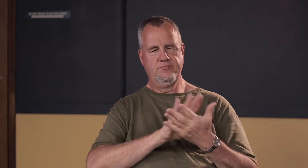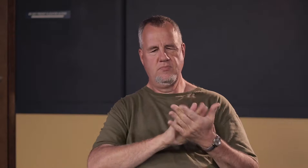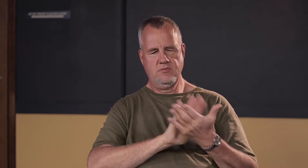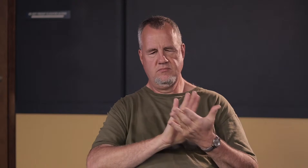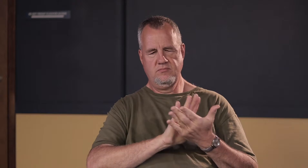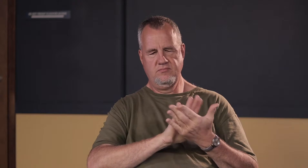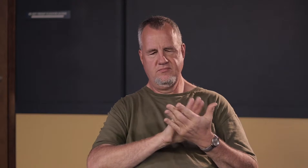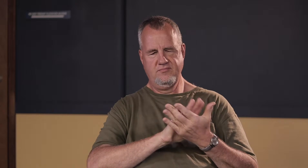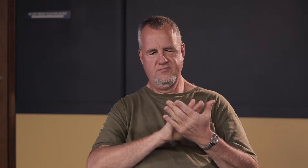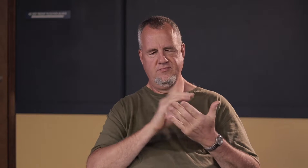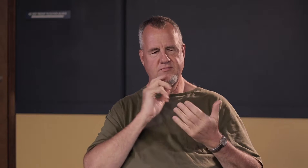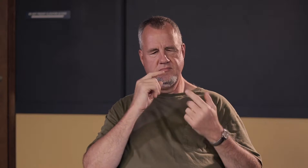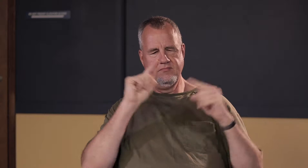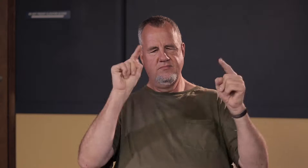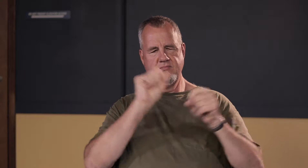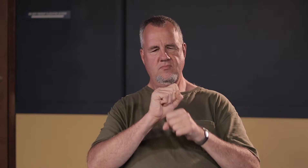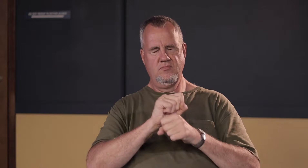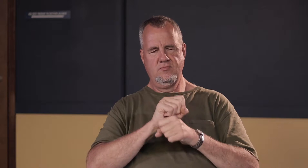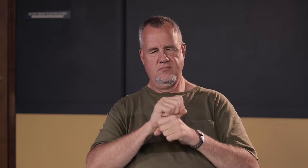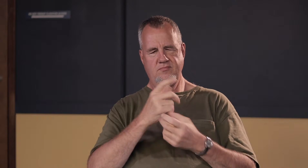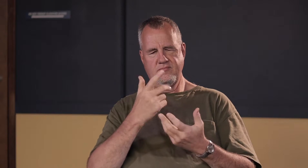And it's nice to get that recognition, for sure.